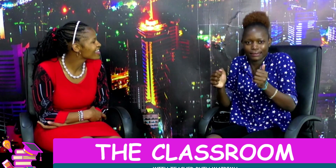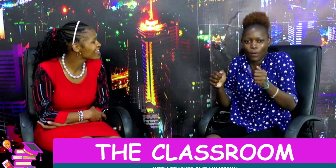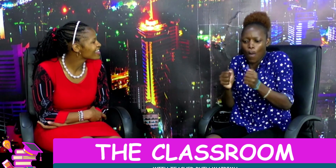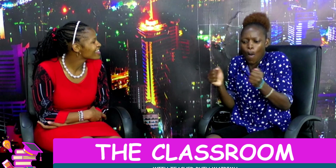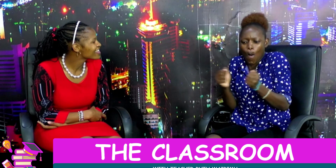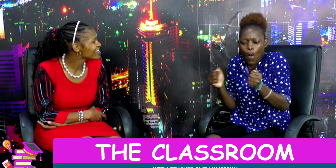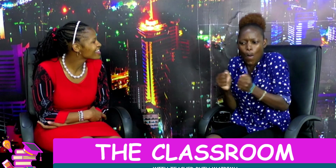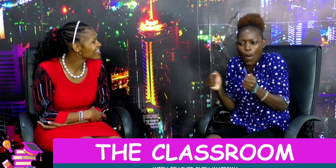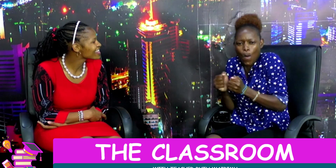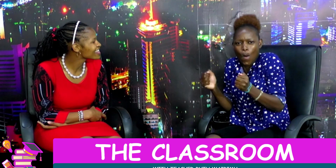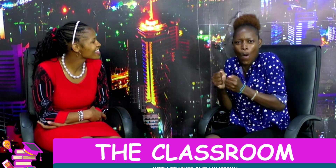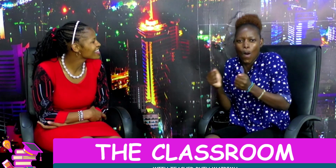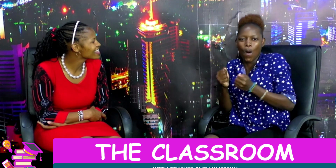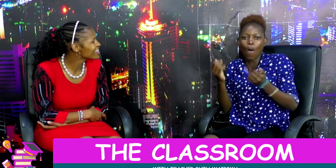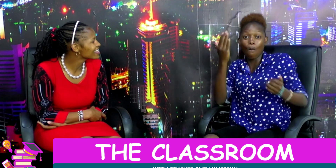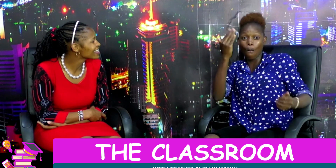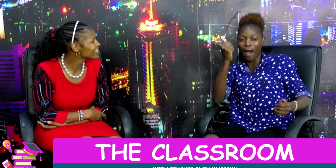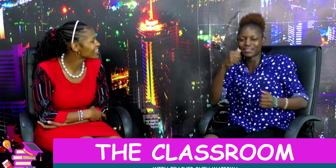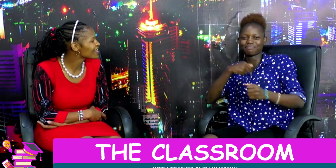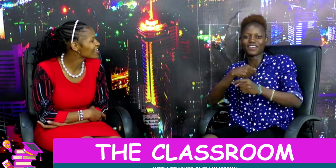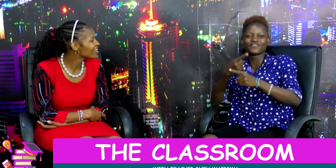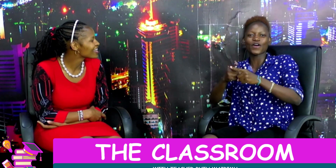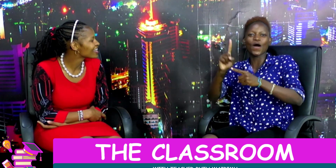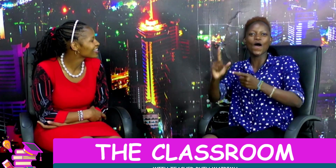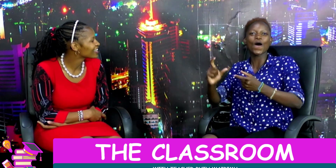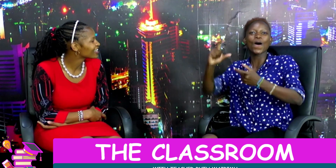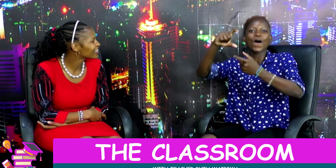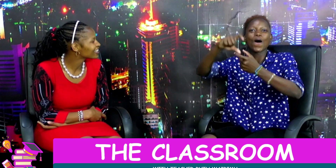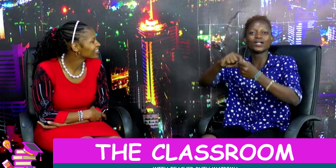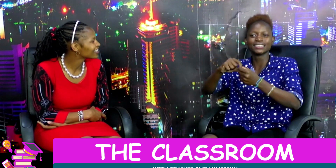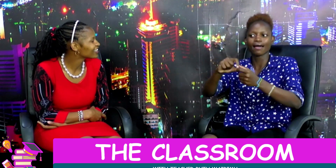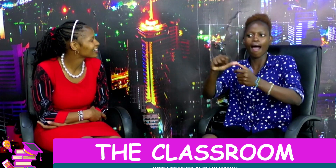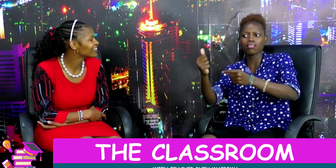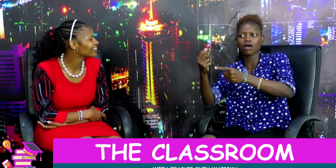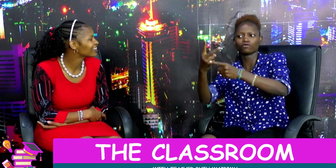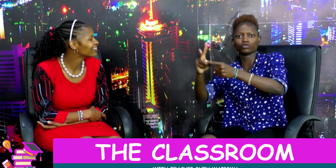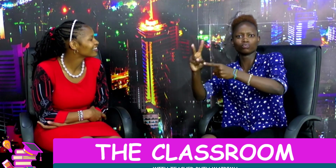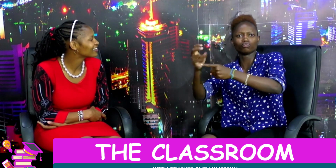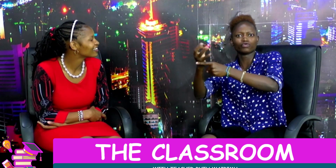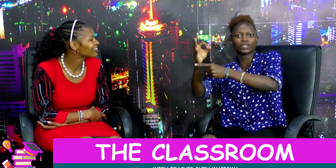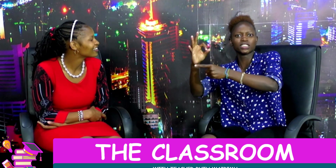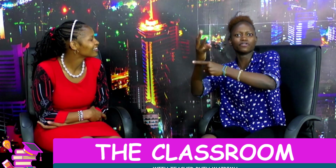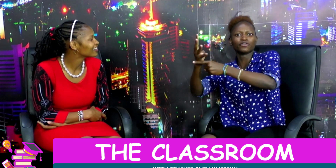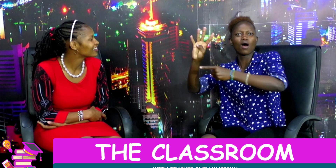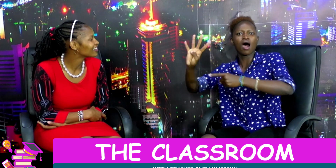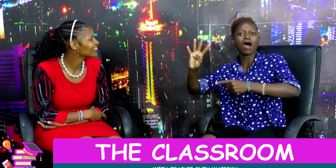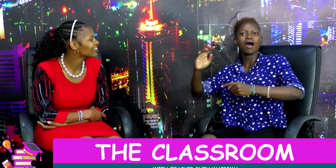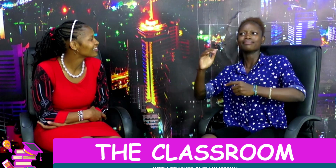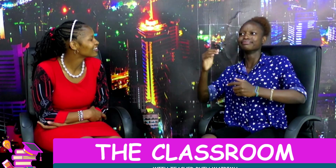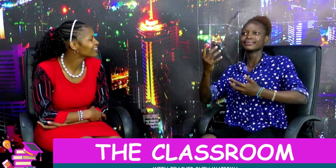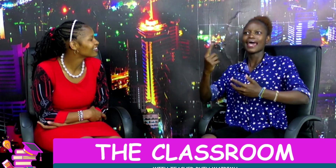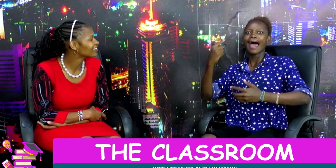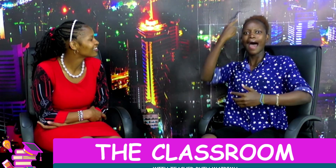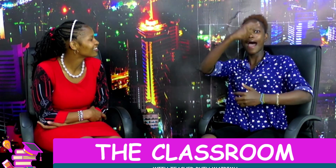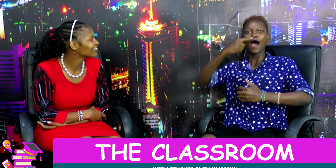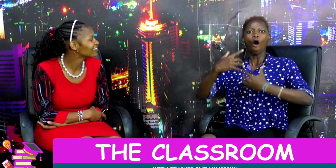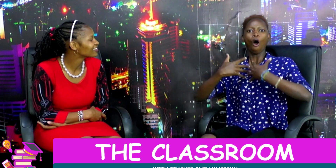concepts. But now when I moved to high school, then it became a little bit